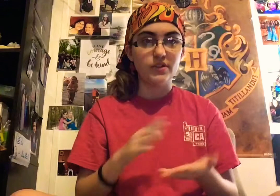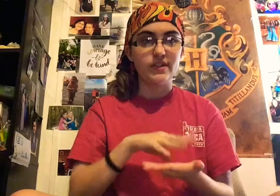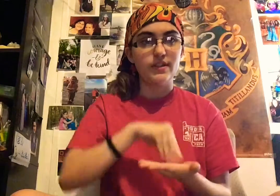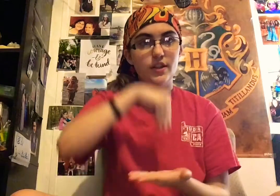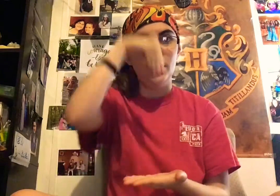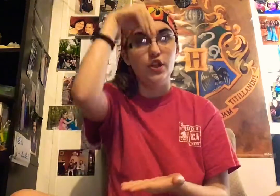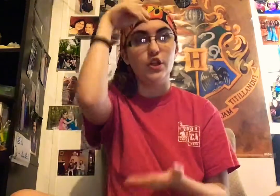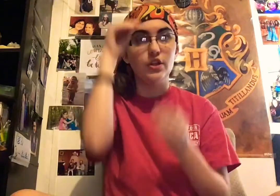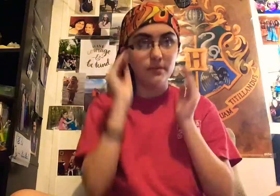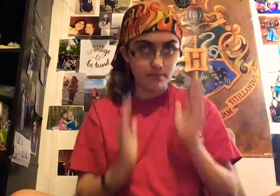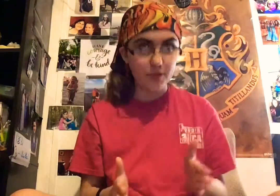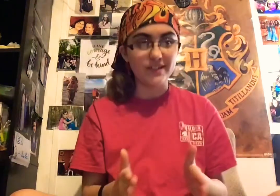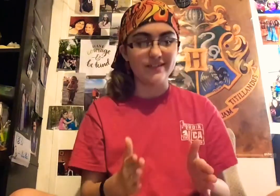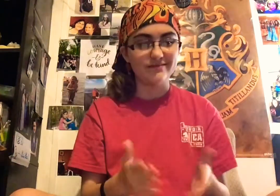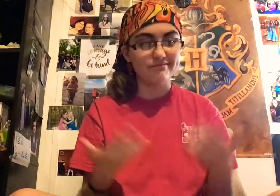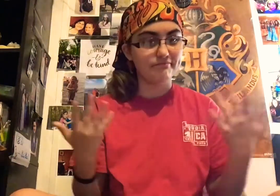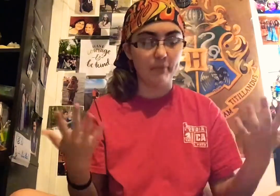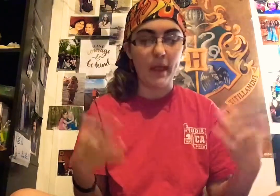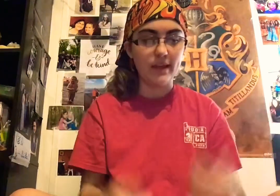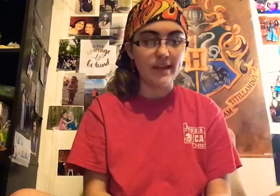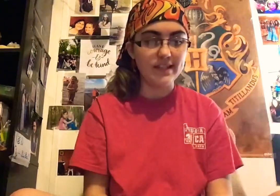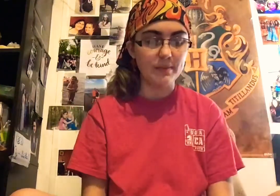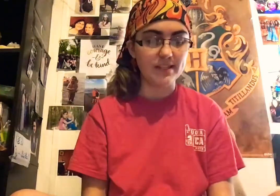Person. Learn. Person. Easy peasy.